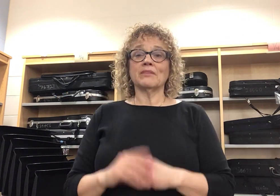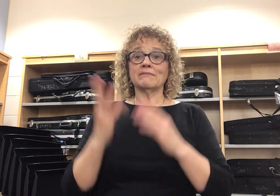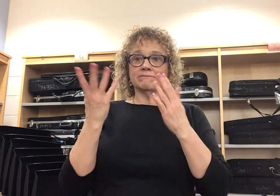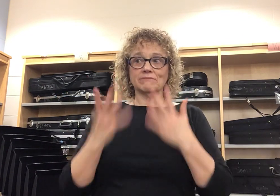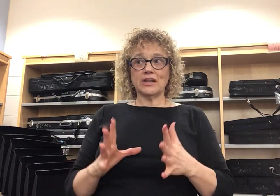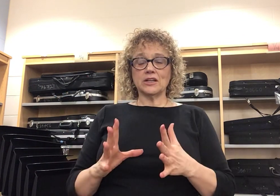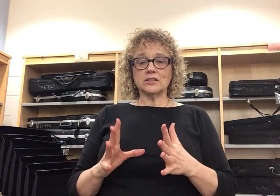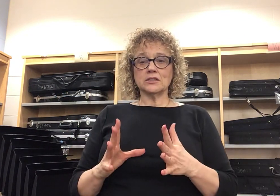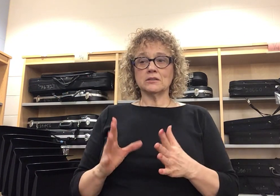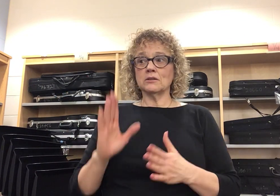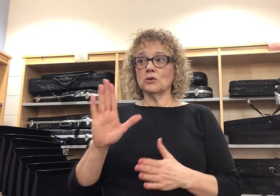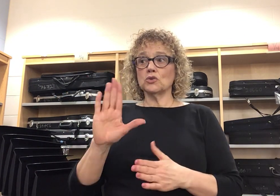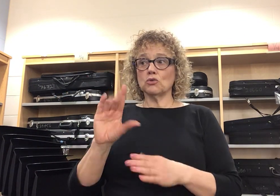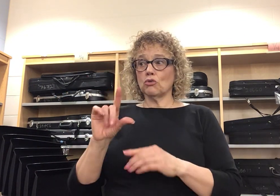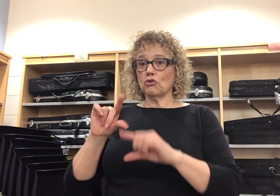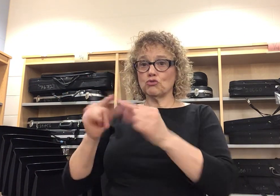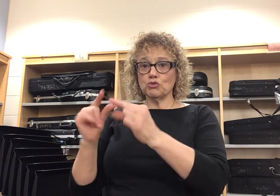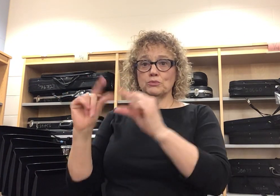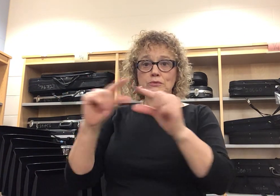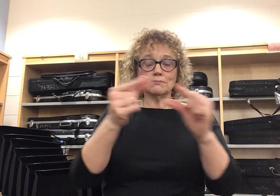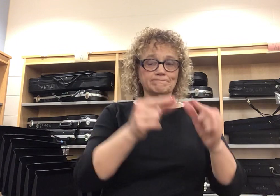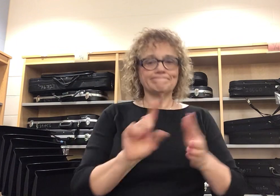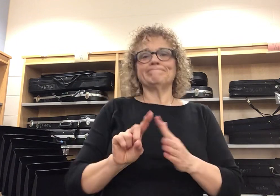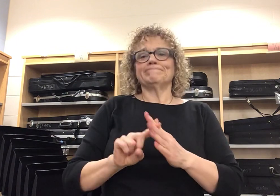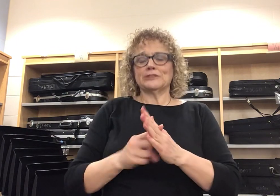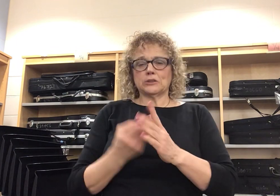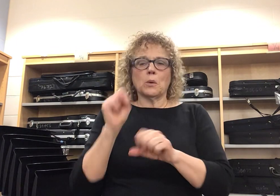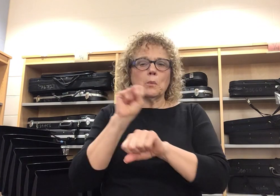the end and start the article assignments and everything, okay?